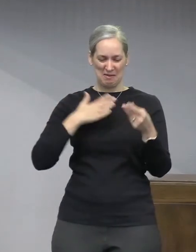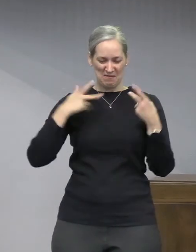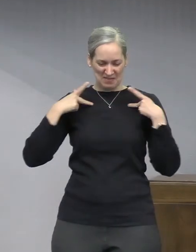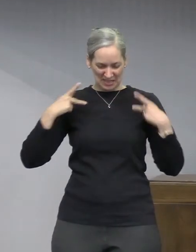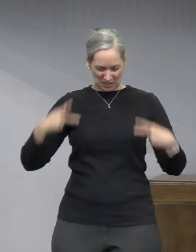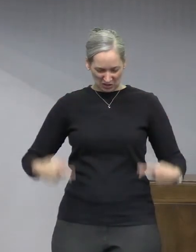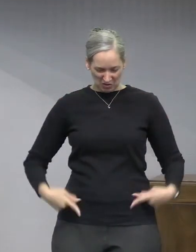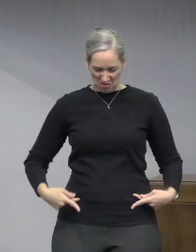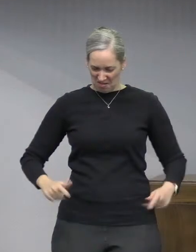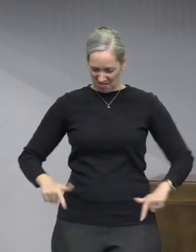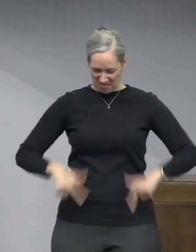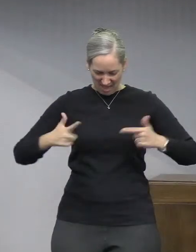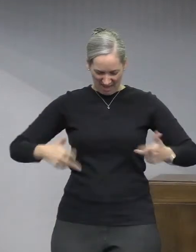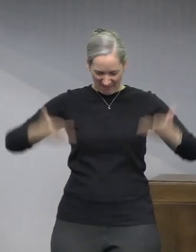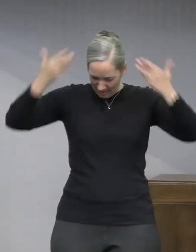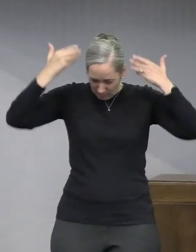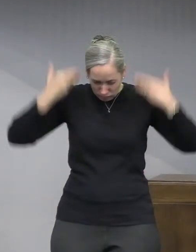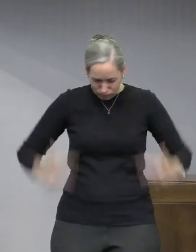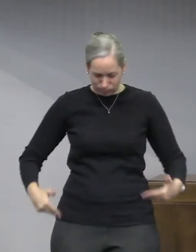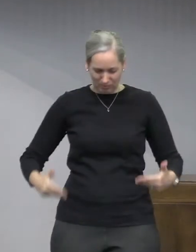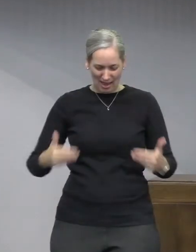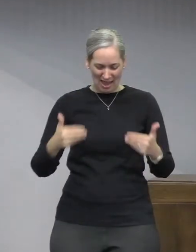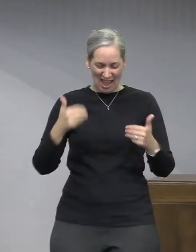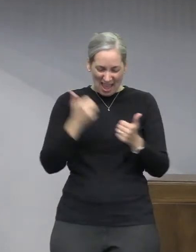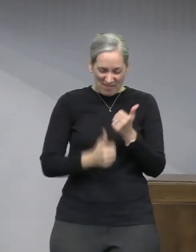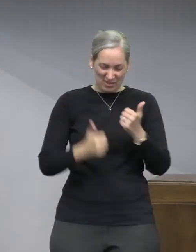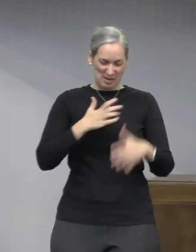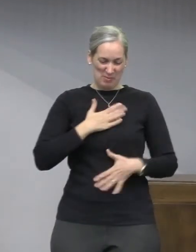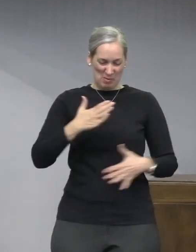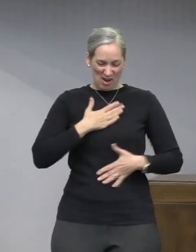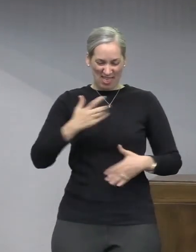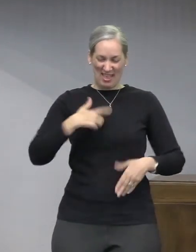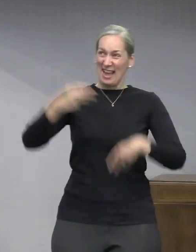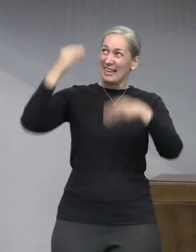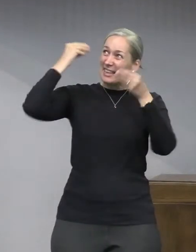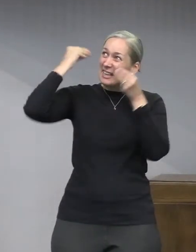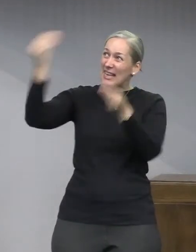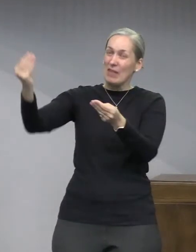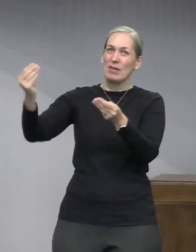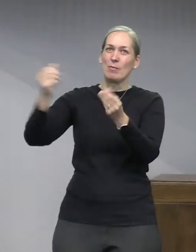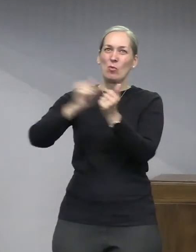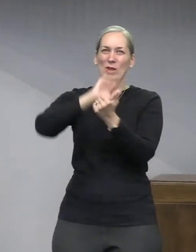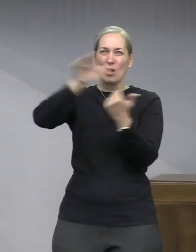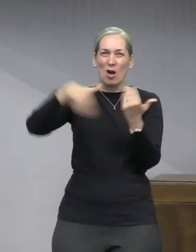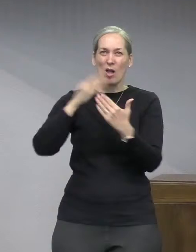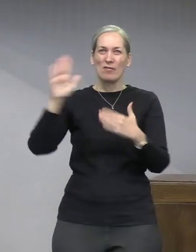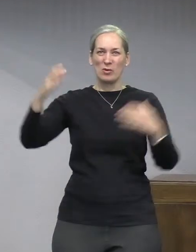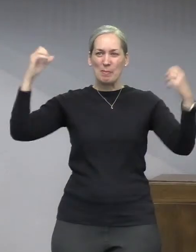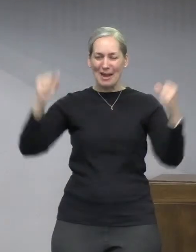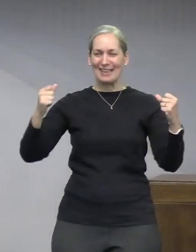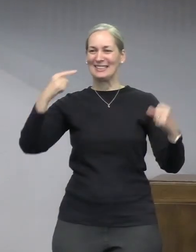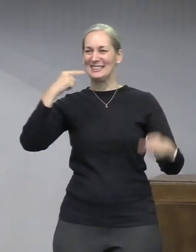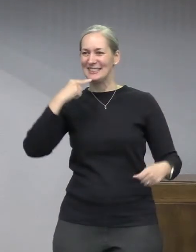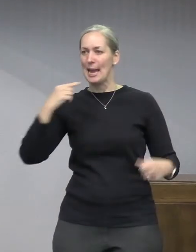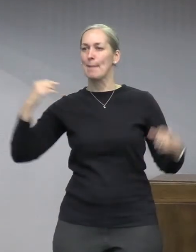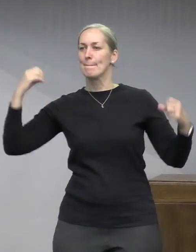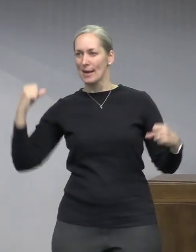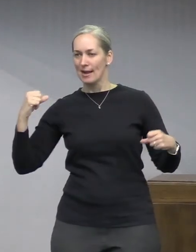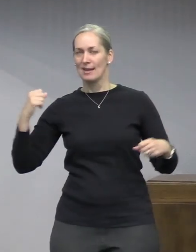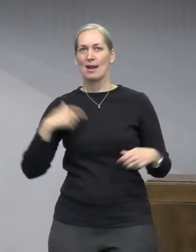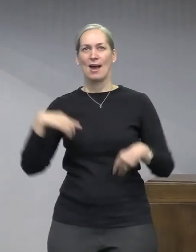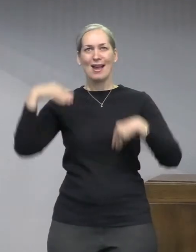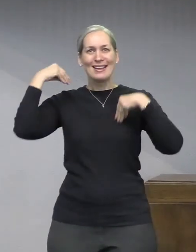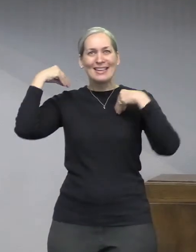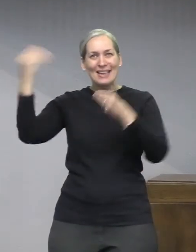physical existence, my life and every breath I take. And with all your might. Say might. I give